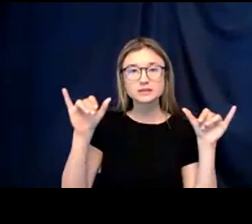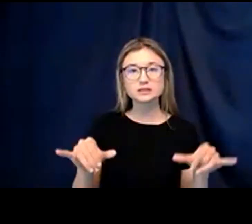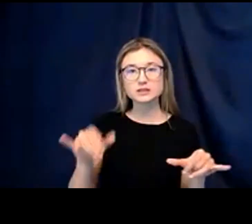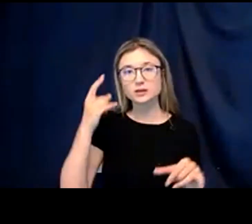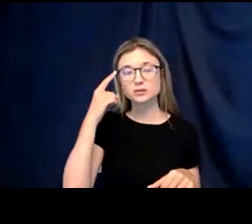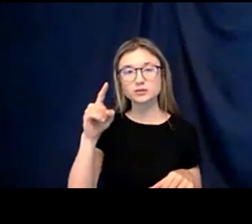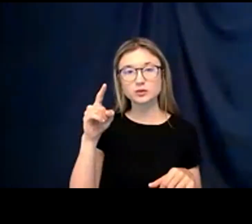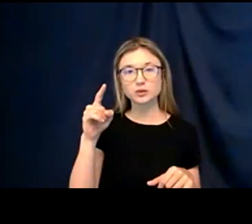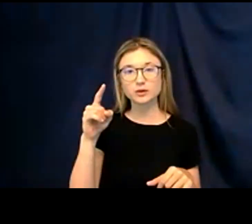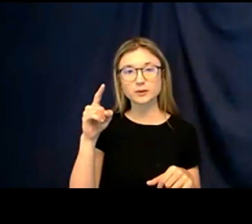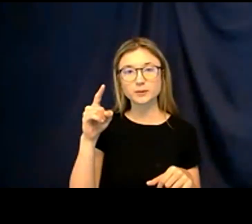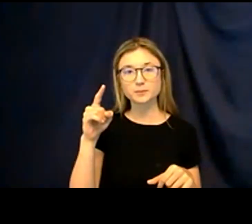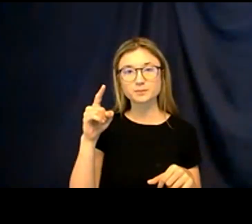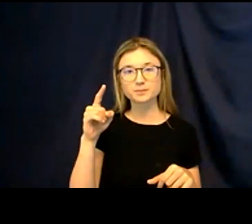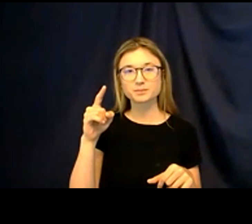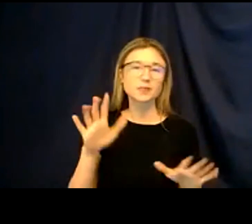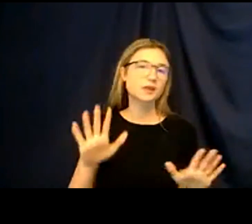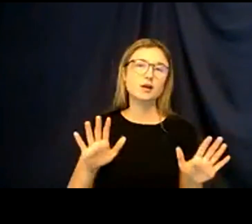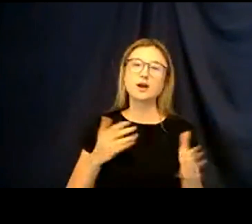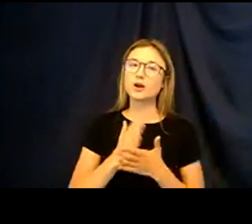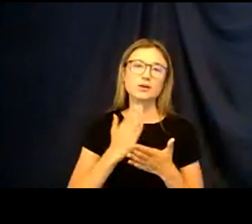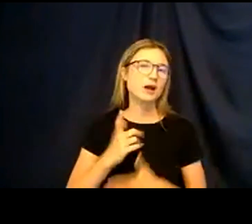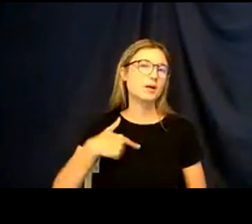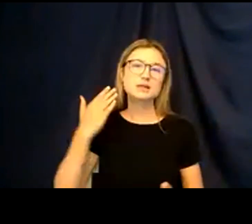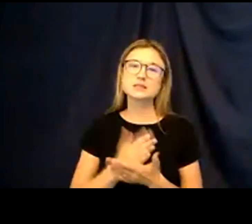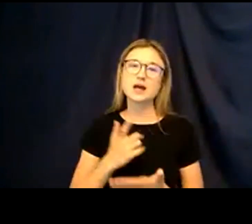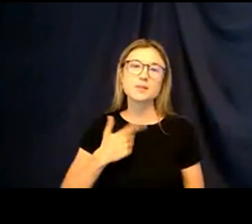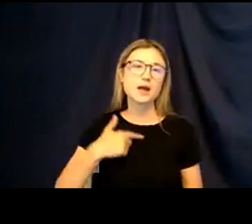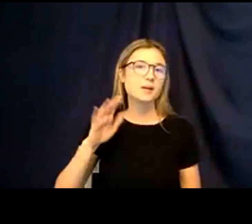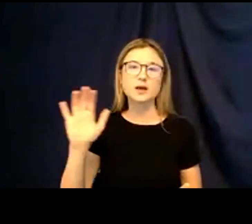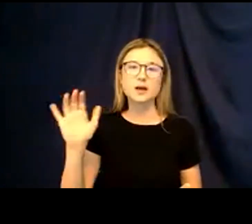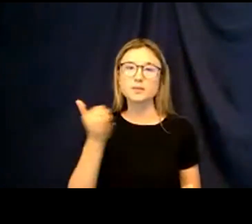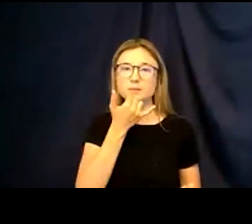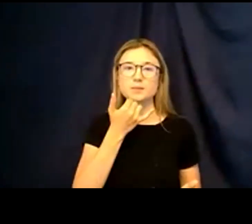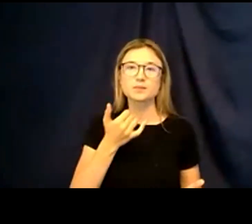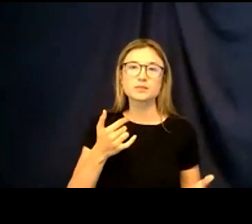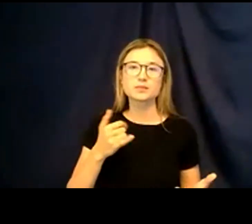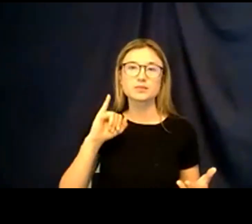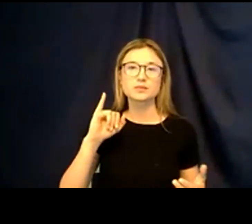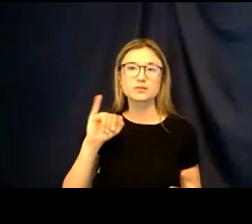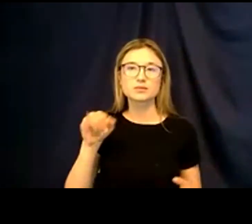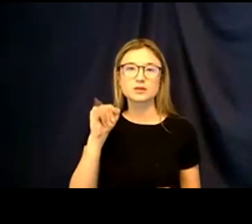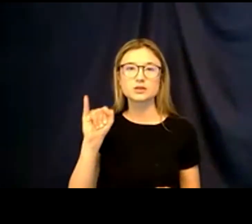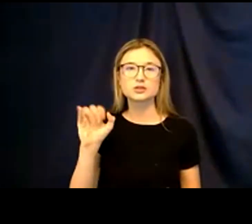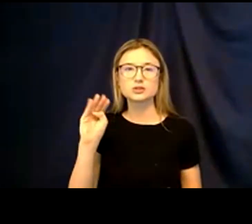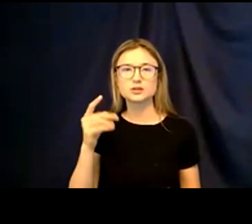for, all right, I'm gonna stop because I'm messing this up. And populations.